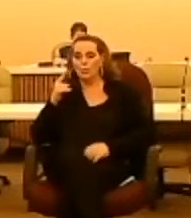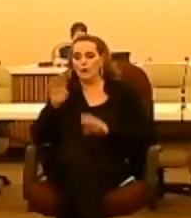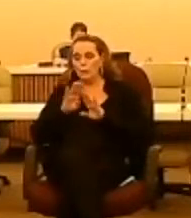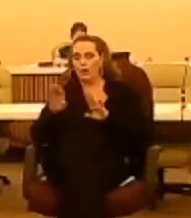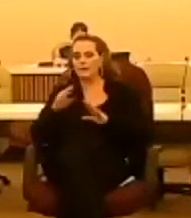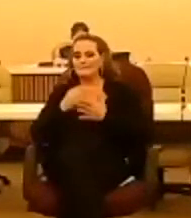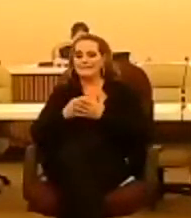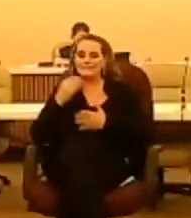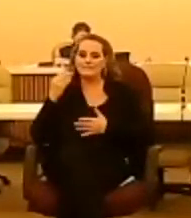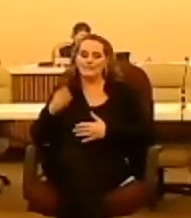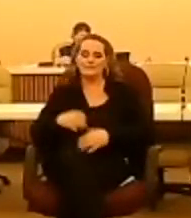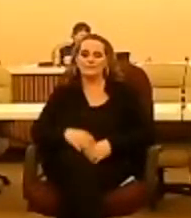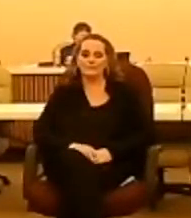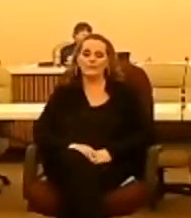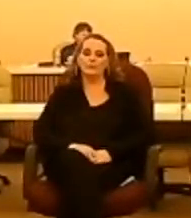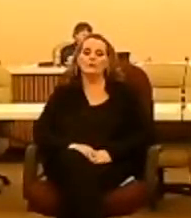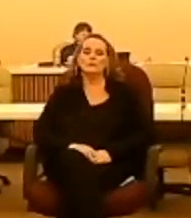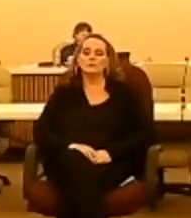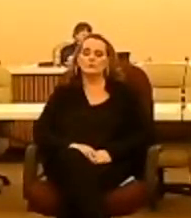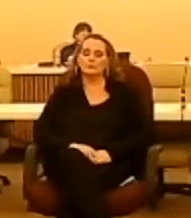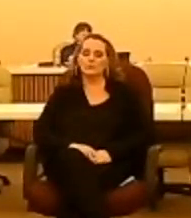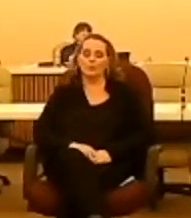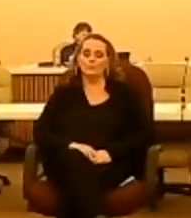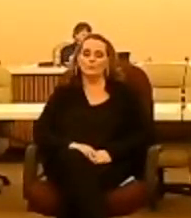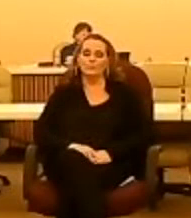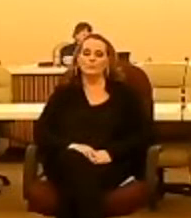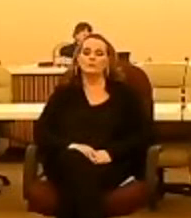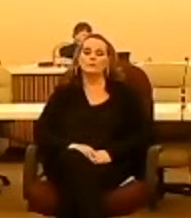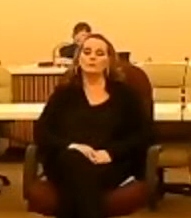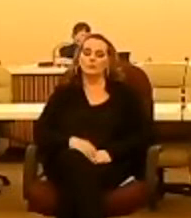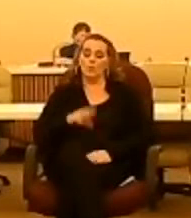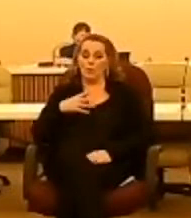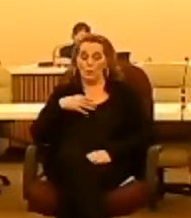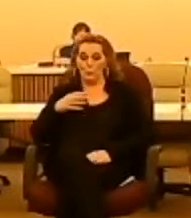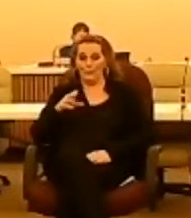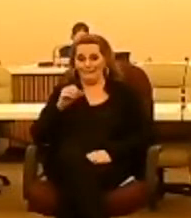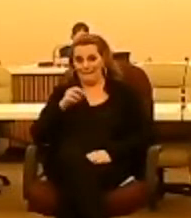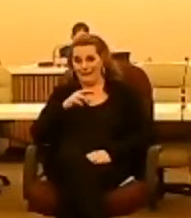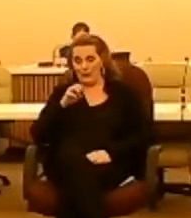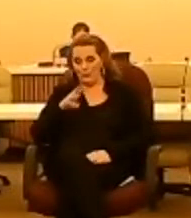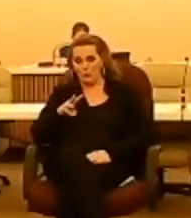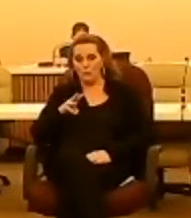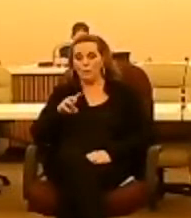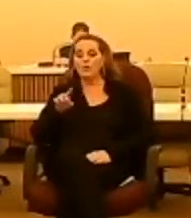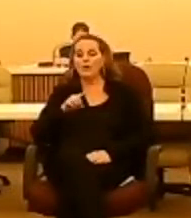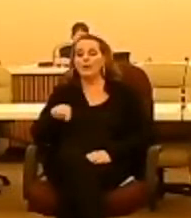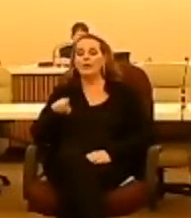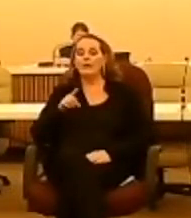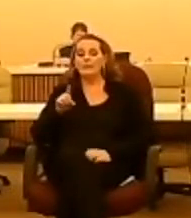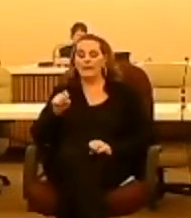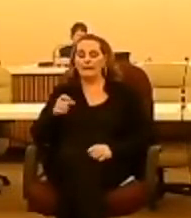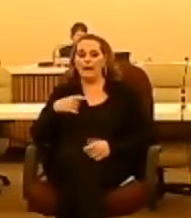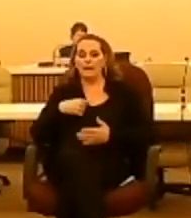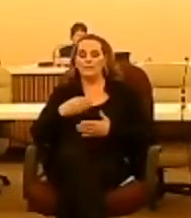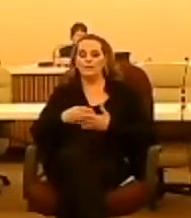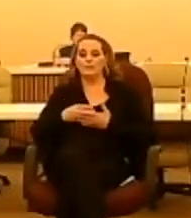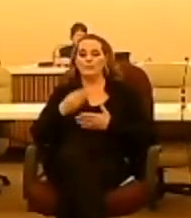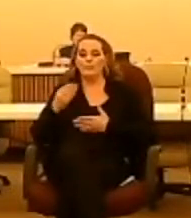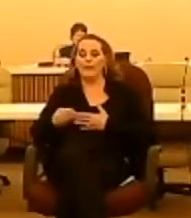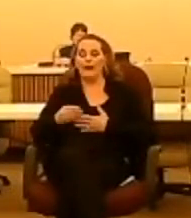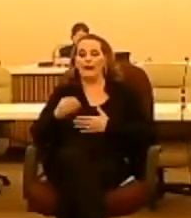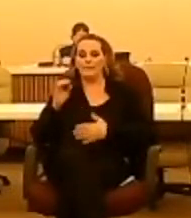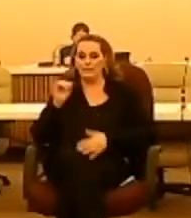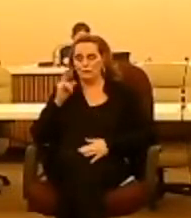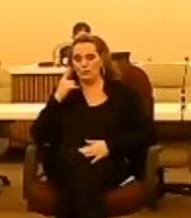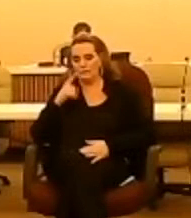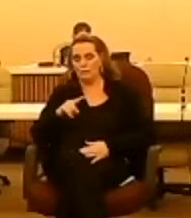So Mr. Ligno, he couldn't afford that. But White Arrow, they can buy the insurance for it.